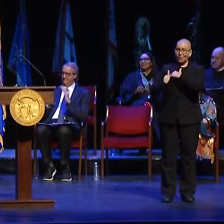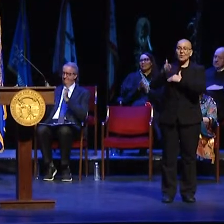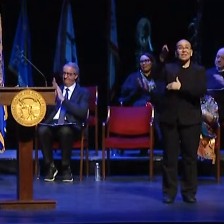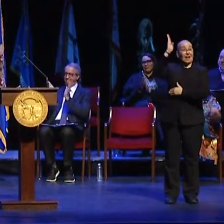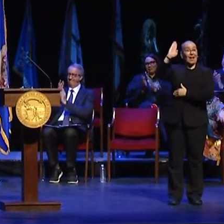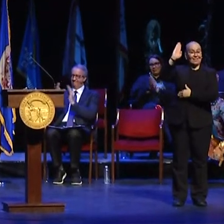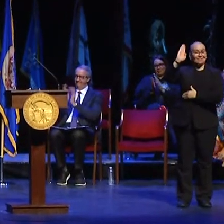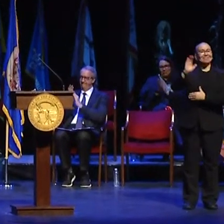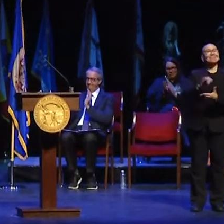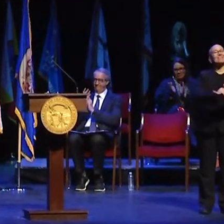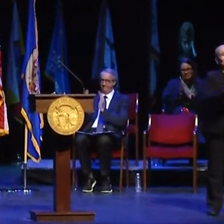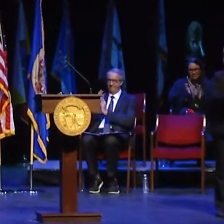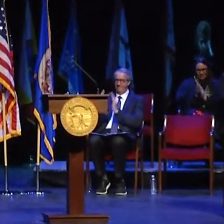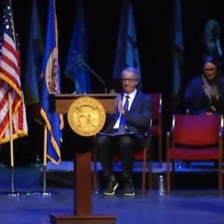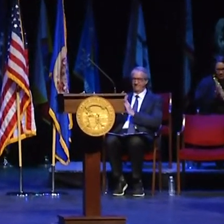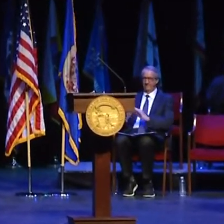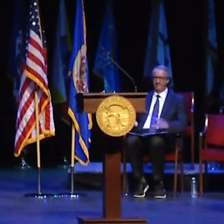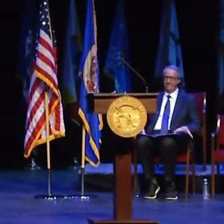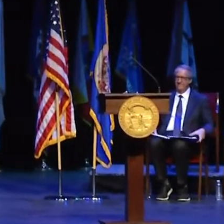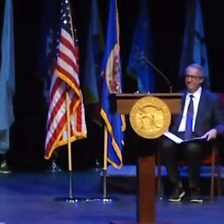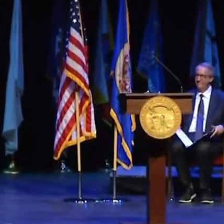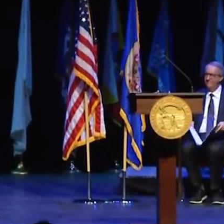Congratulations. Thank you.